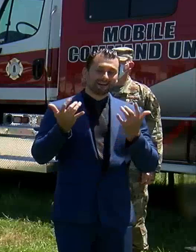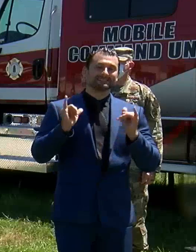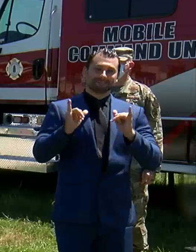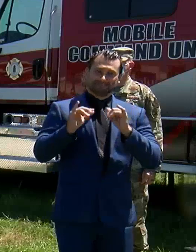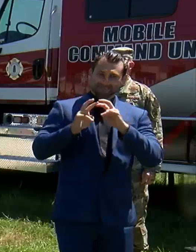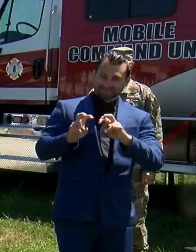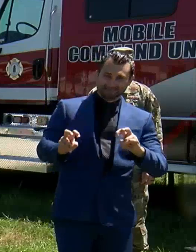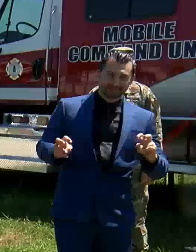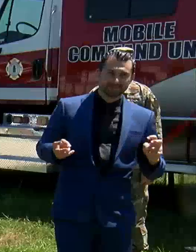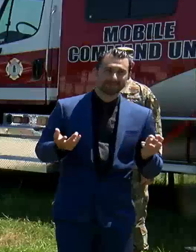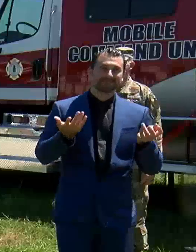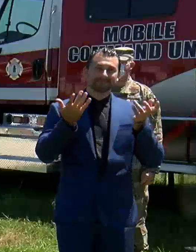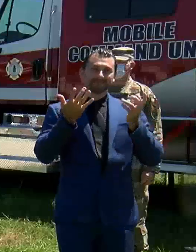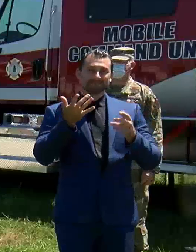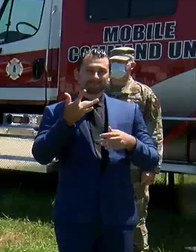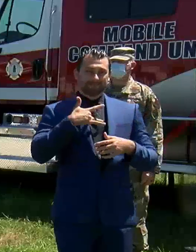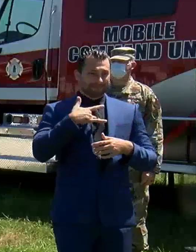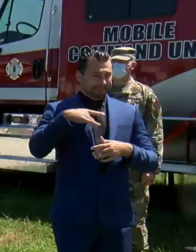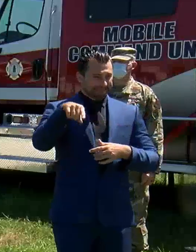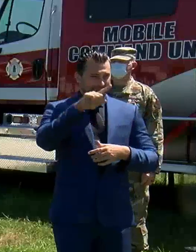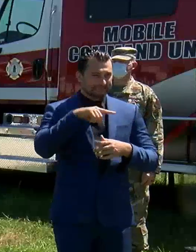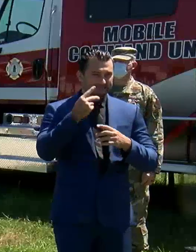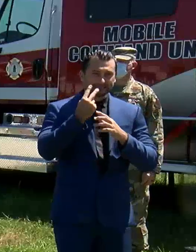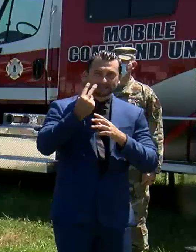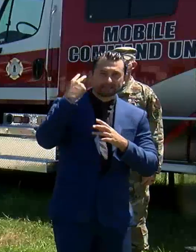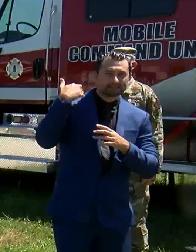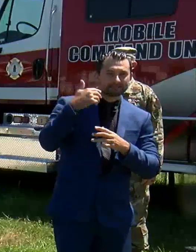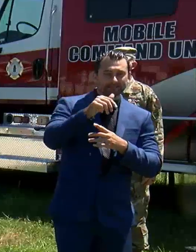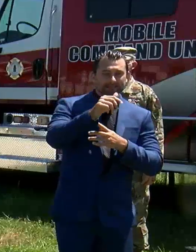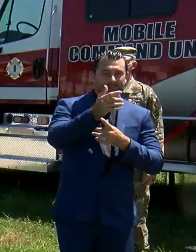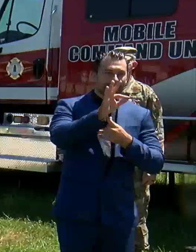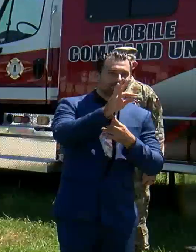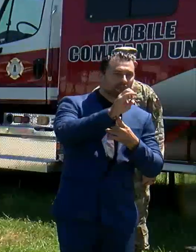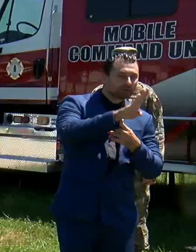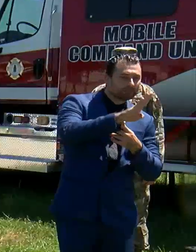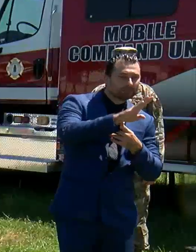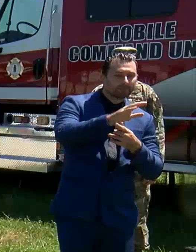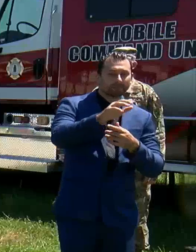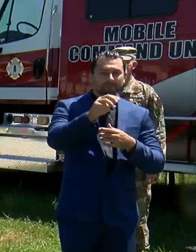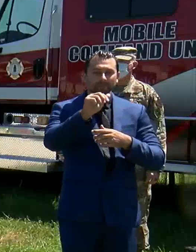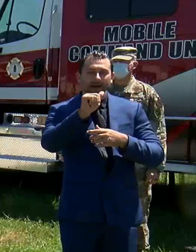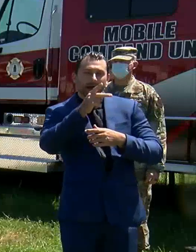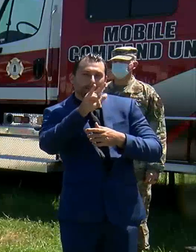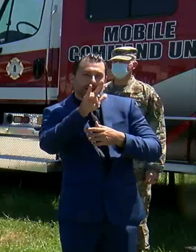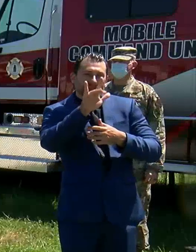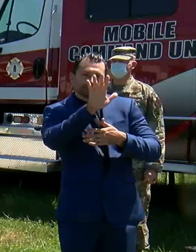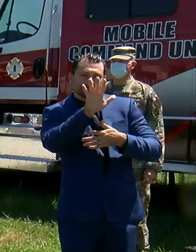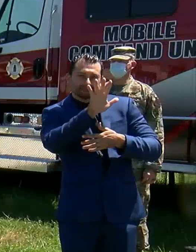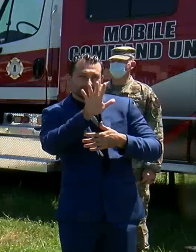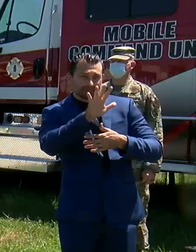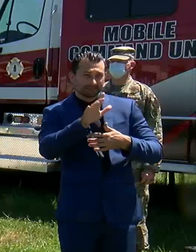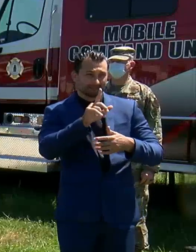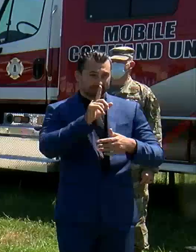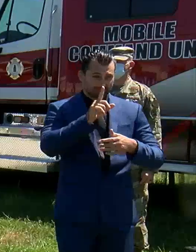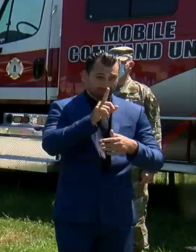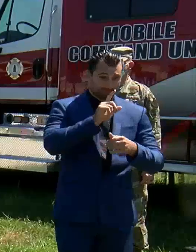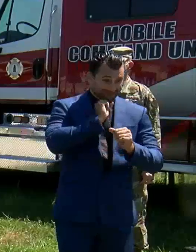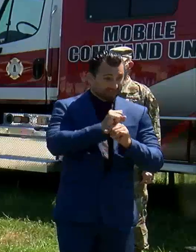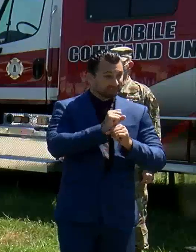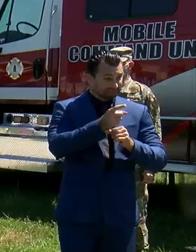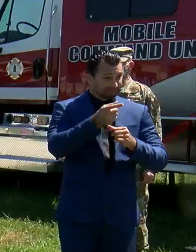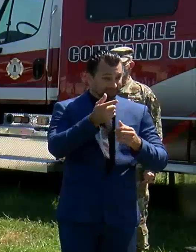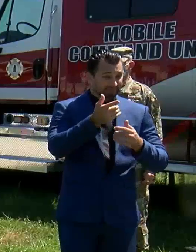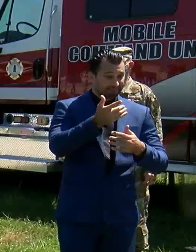April, we would expect the antibodies to show. So we have already received 200,000 antibody tests for